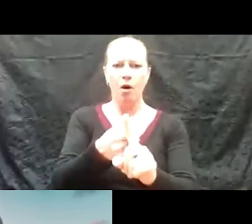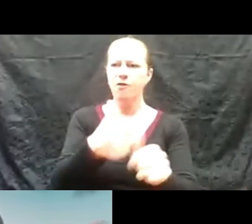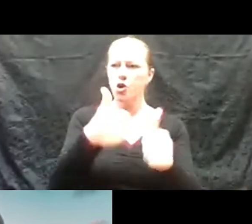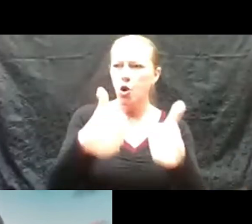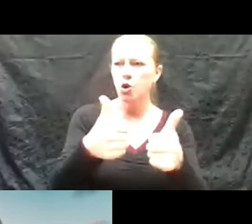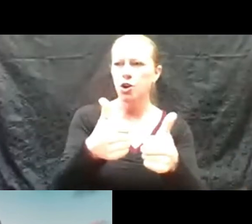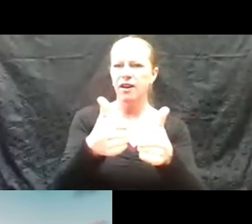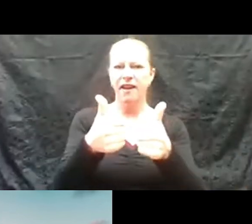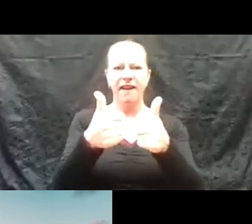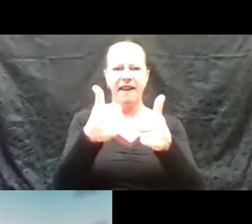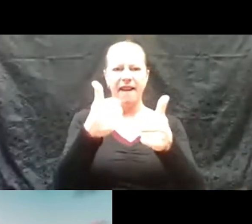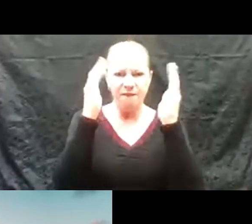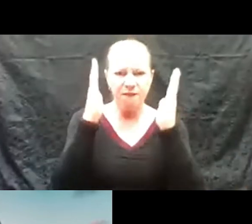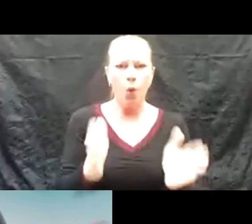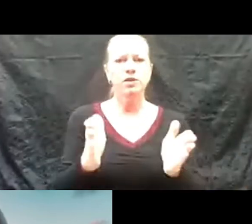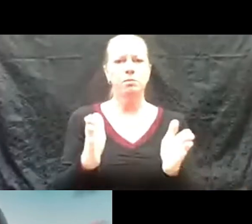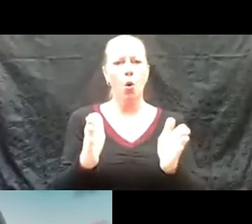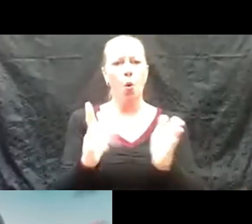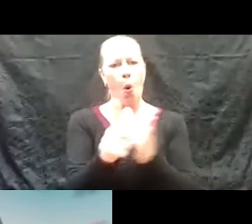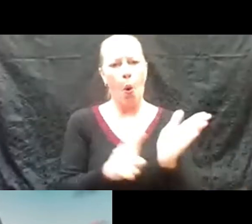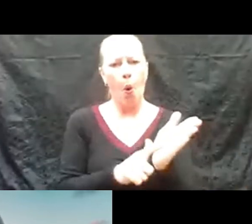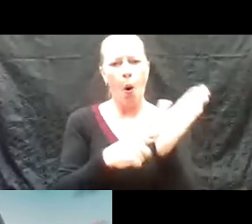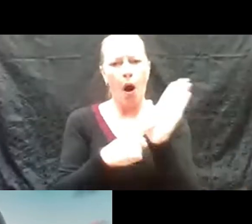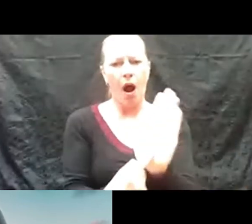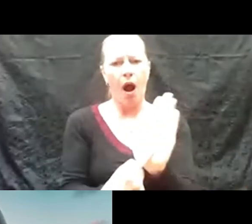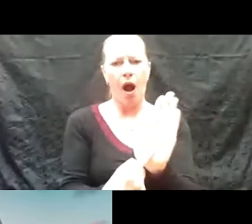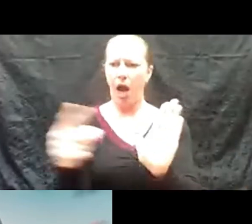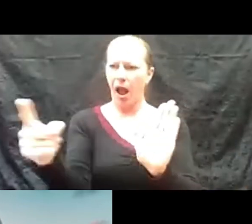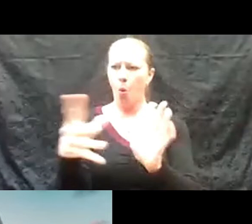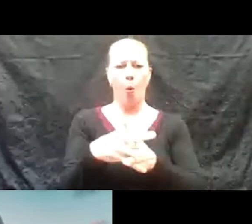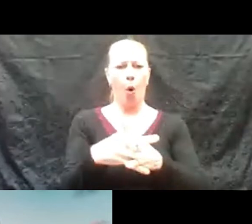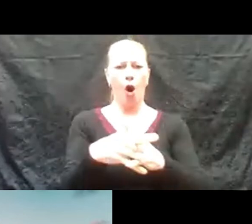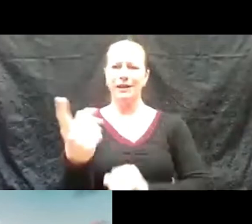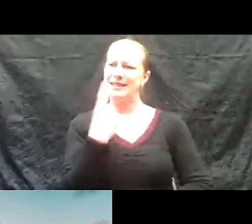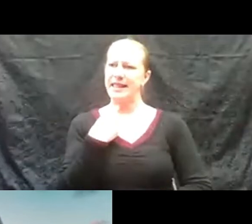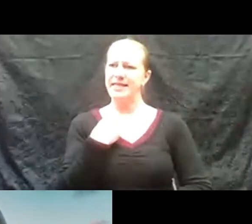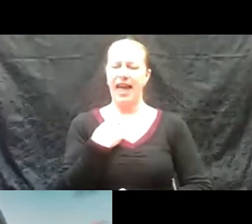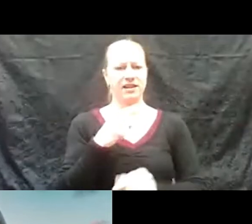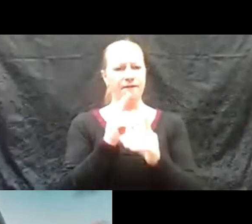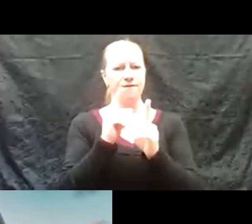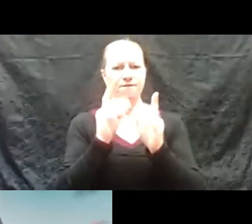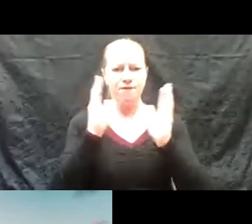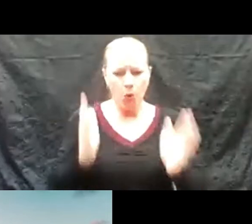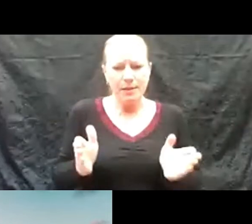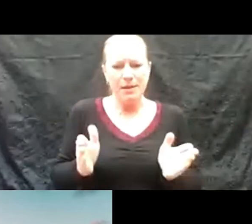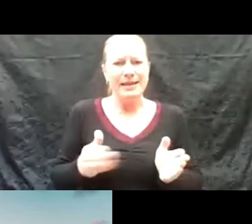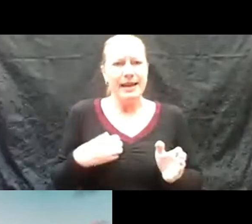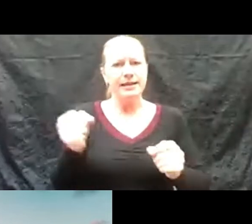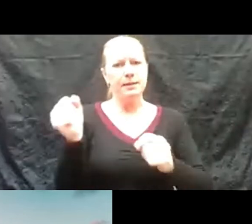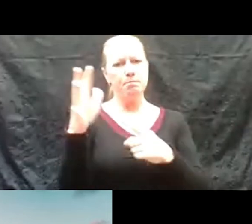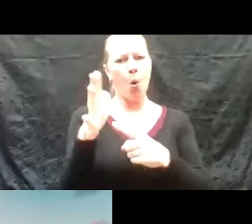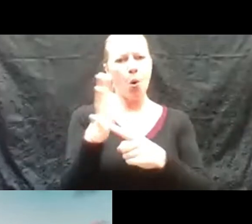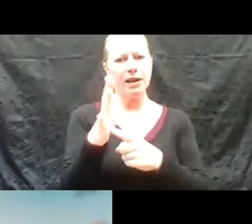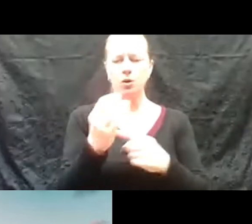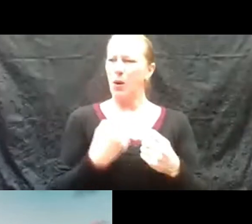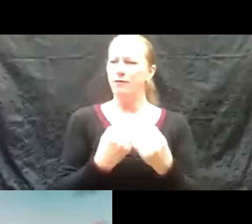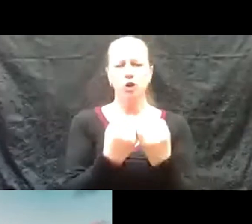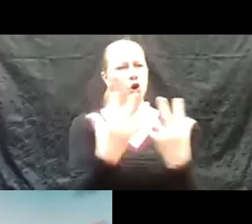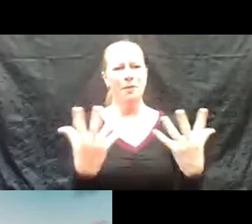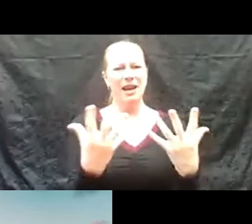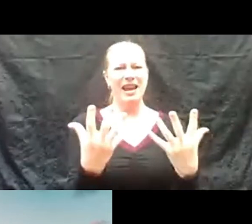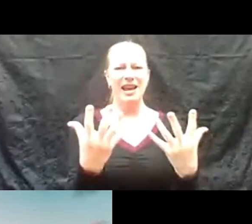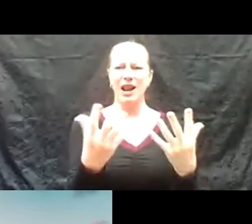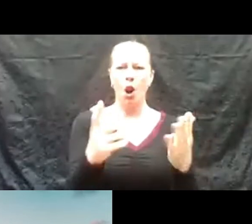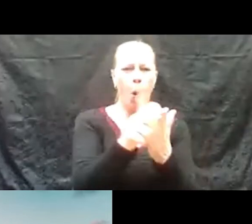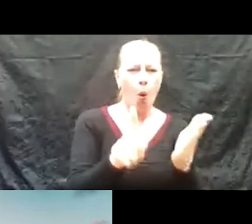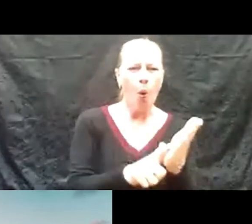enforceable law? And you know, as Warren says, that enforceability is really important. We've got too many pieces of